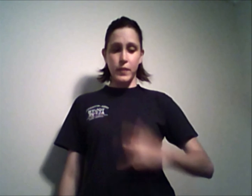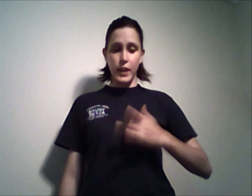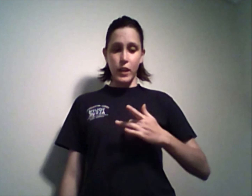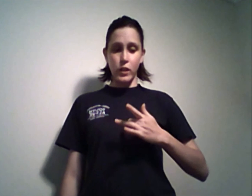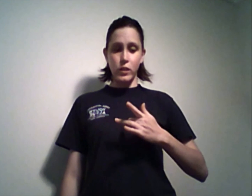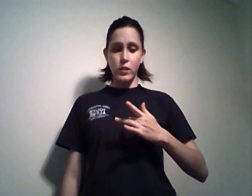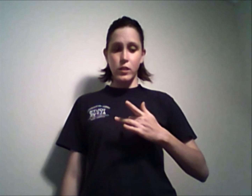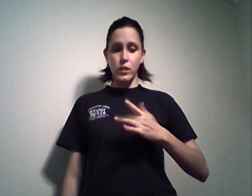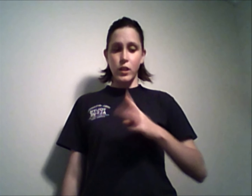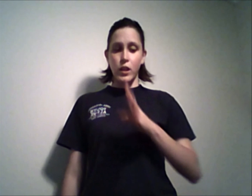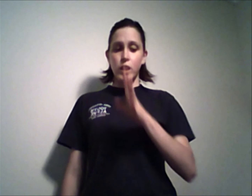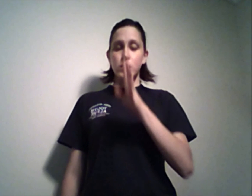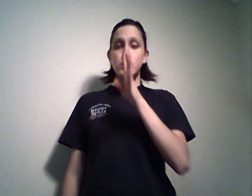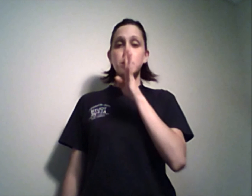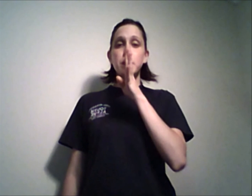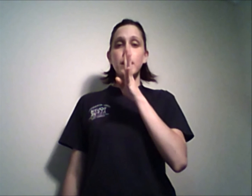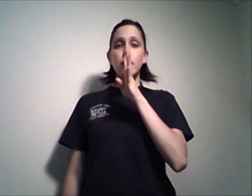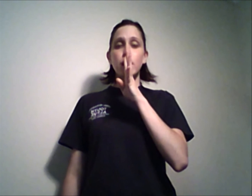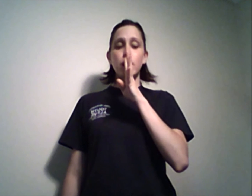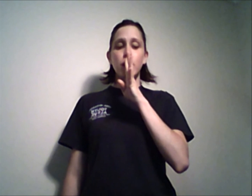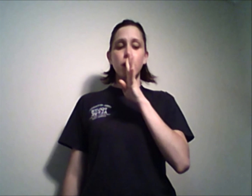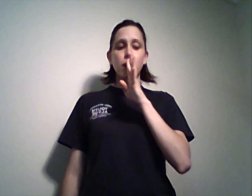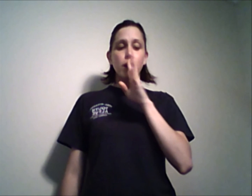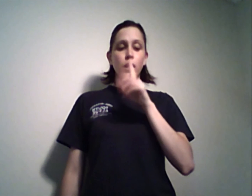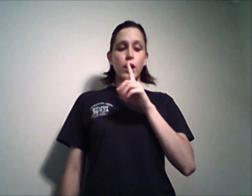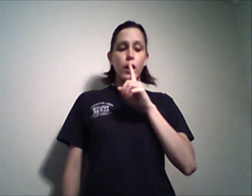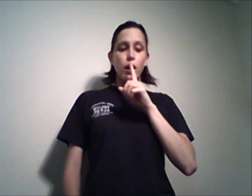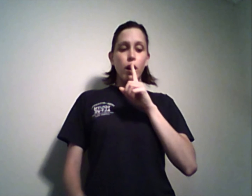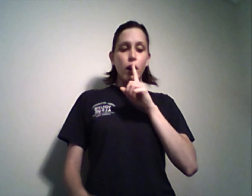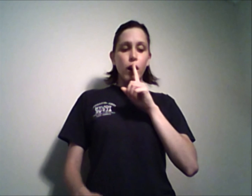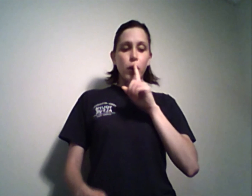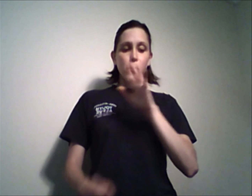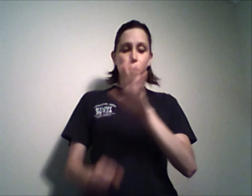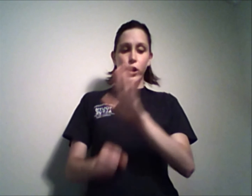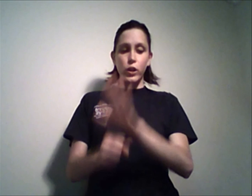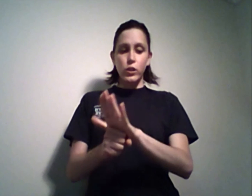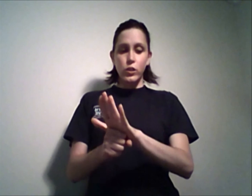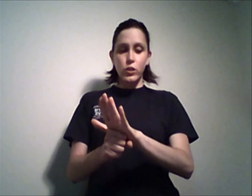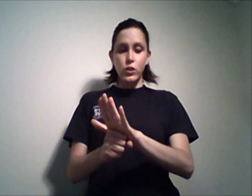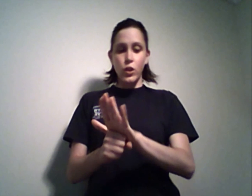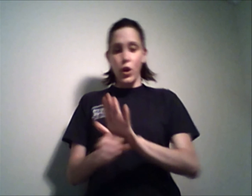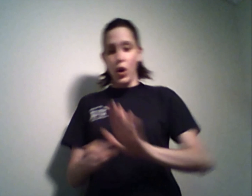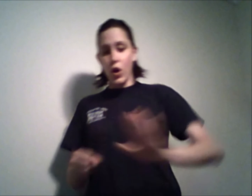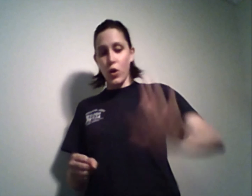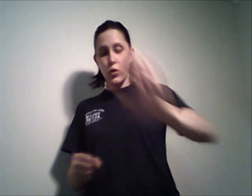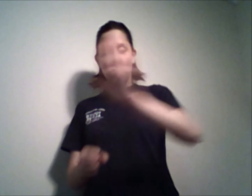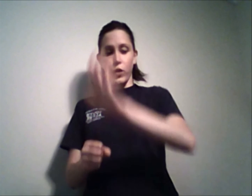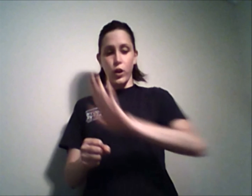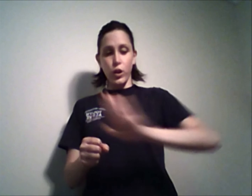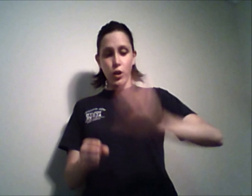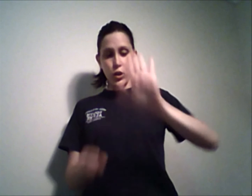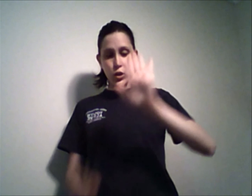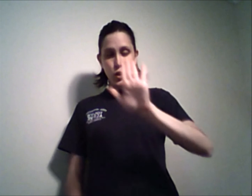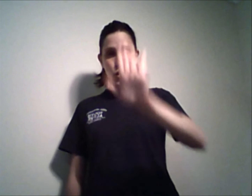feel, speak a word over